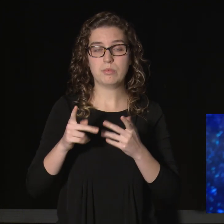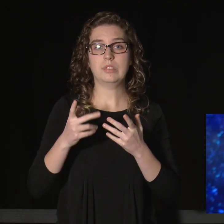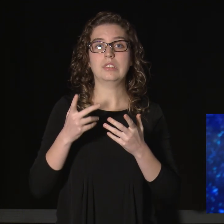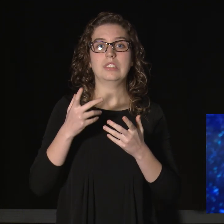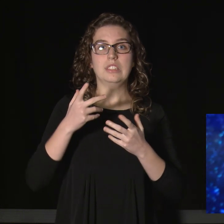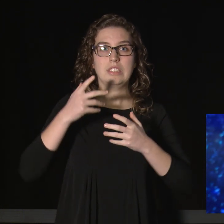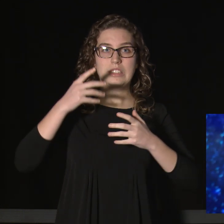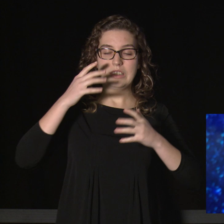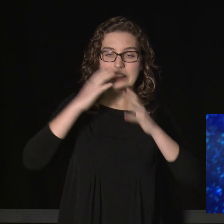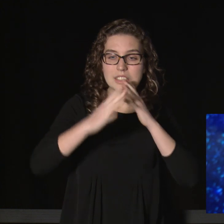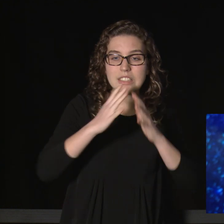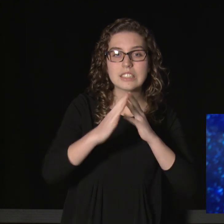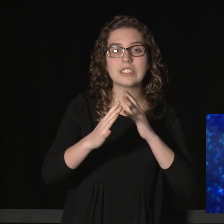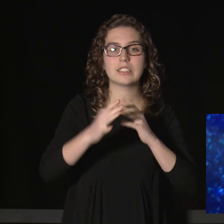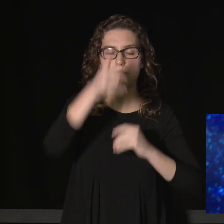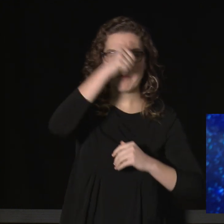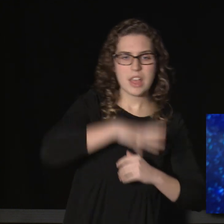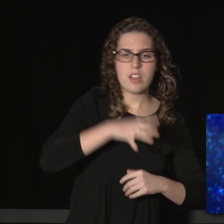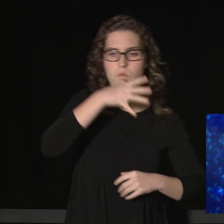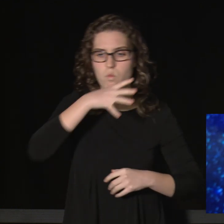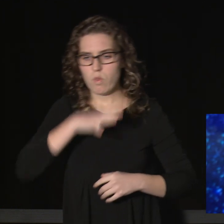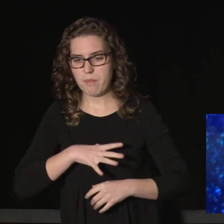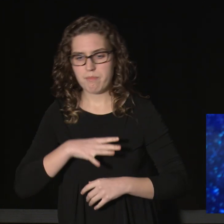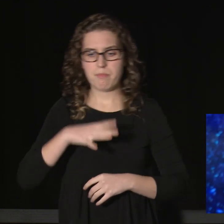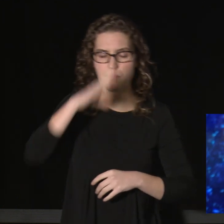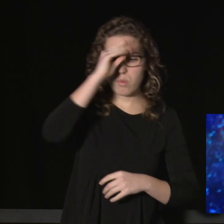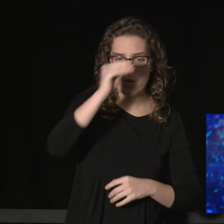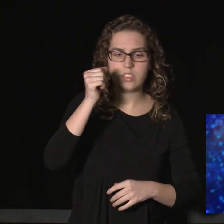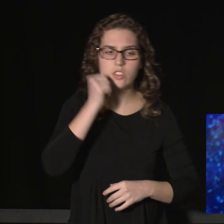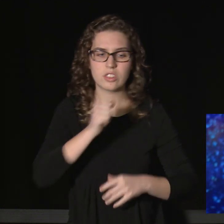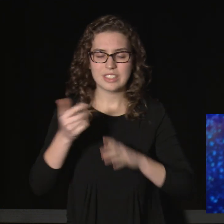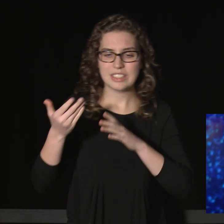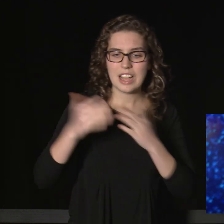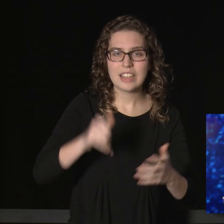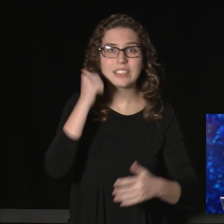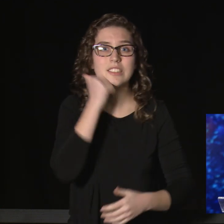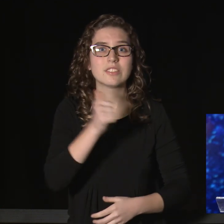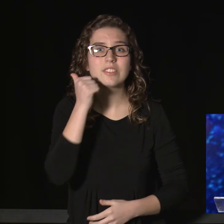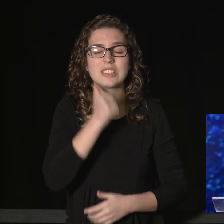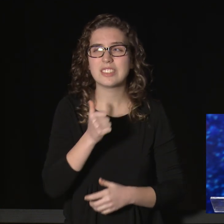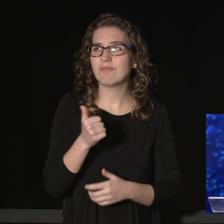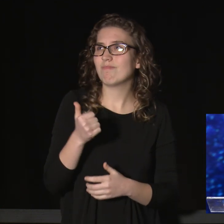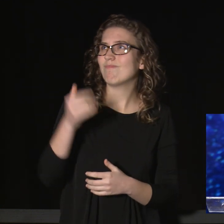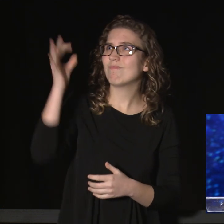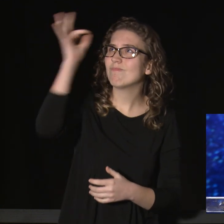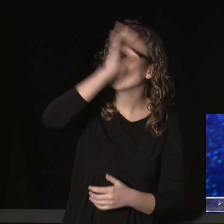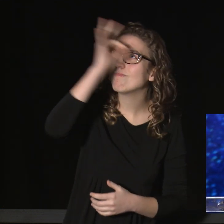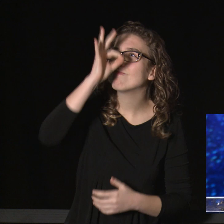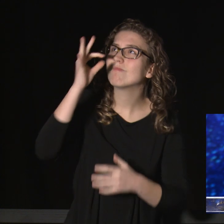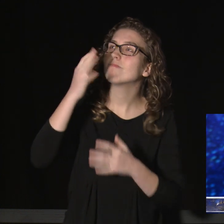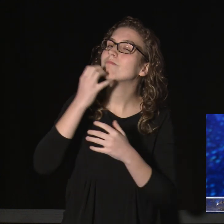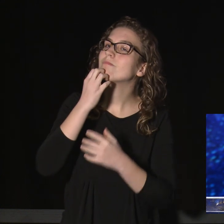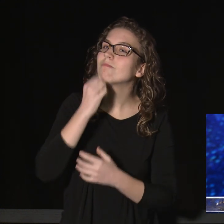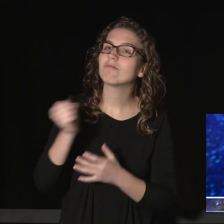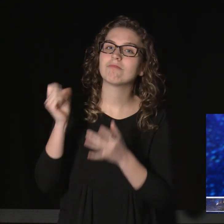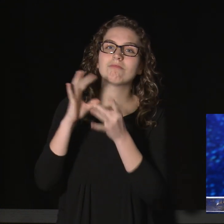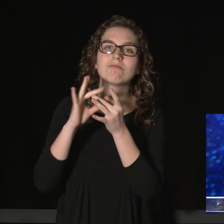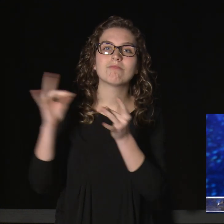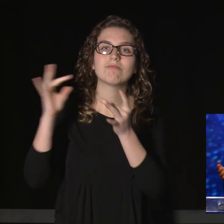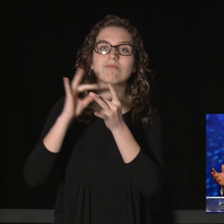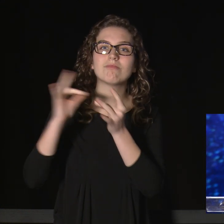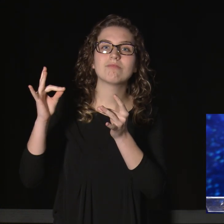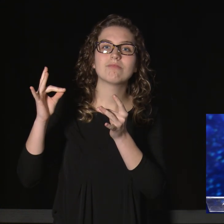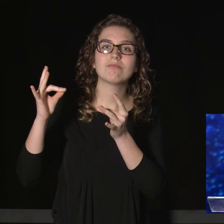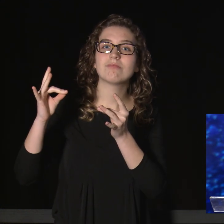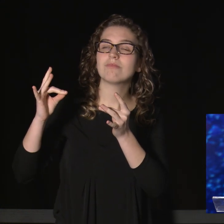where men and women, boys and girls are dying every day without knowing this precious message that the loving